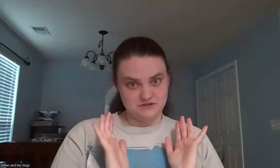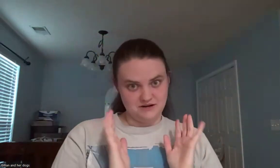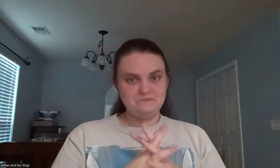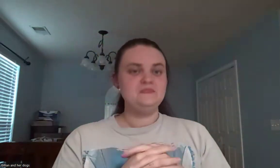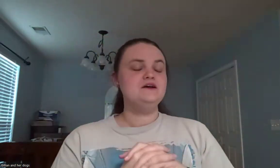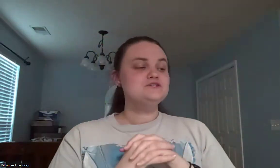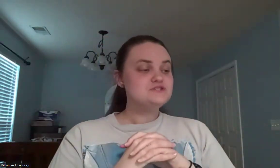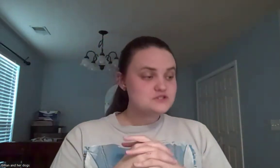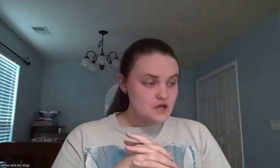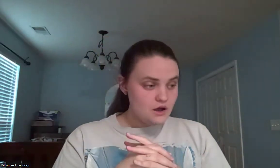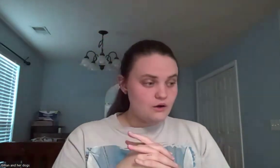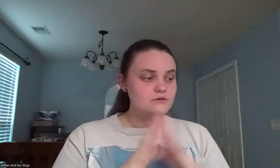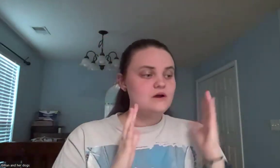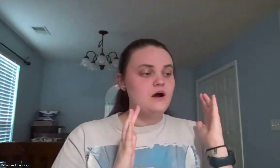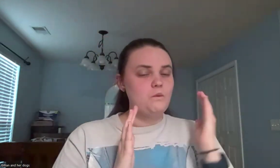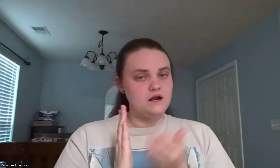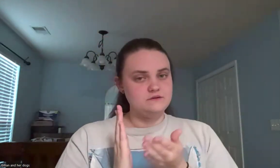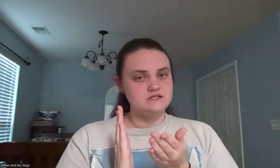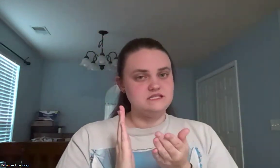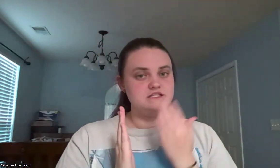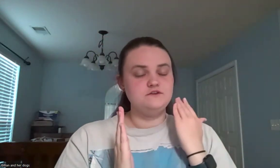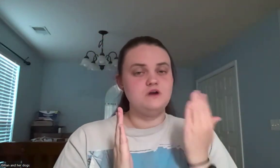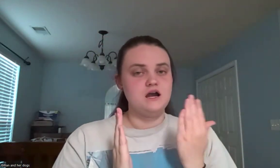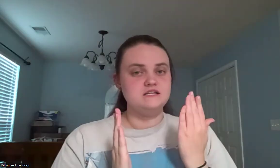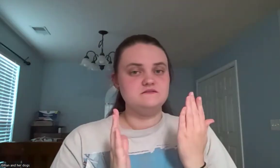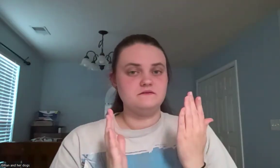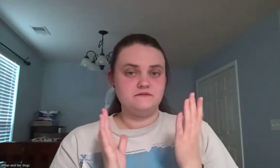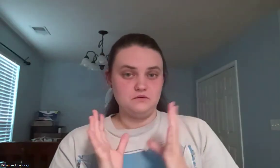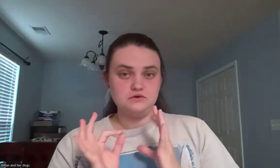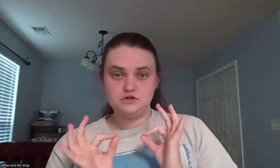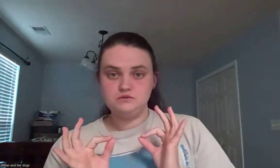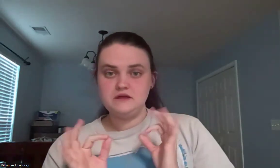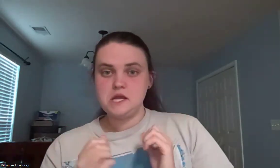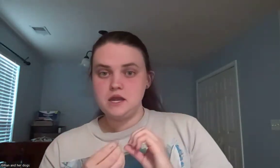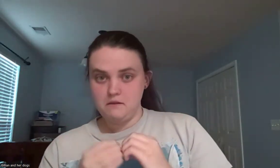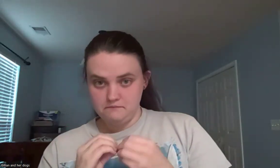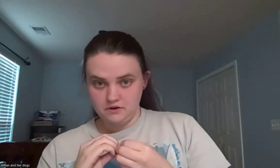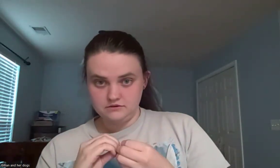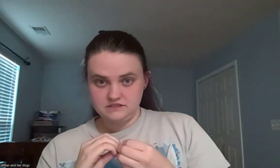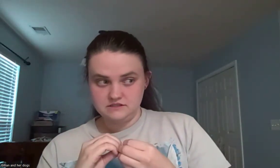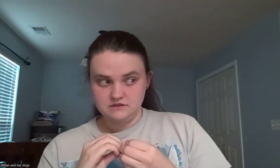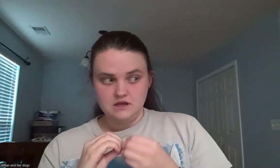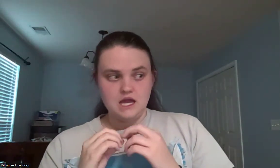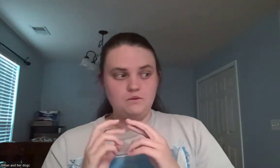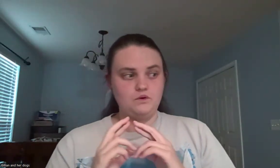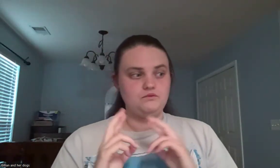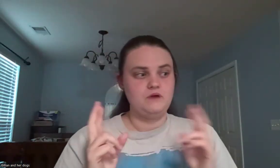sorry. So, what I was going to see is if you guys felt good with numbers and we're